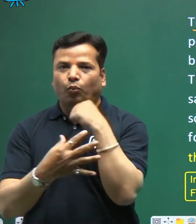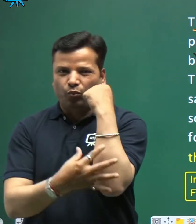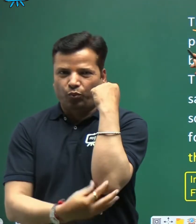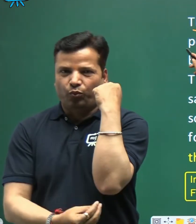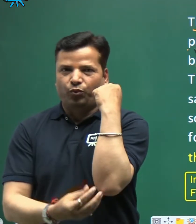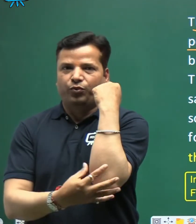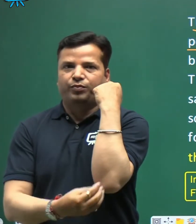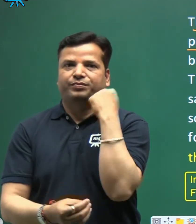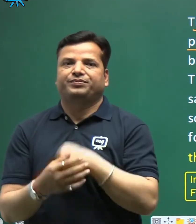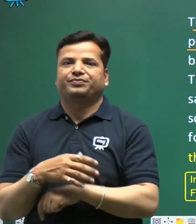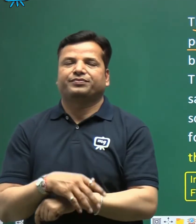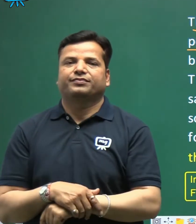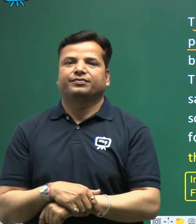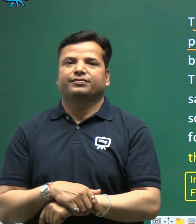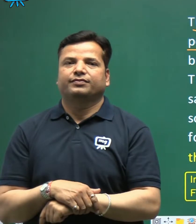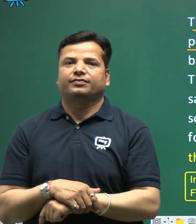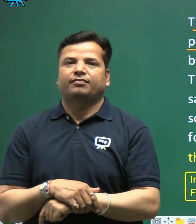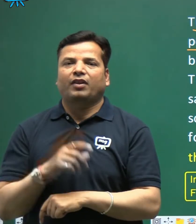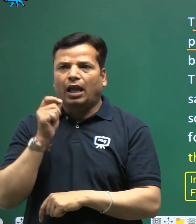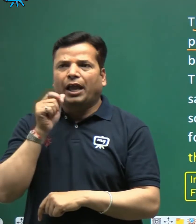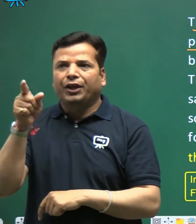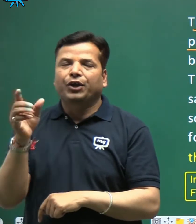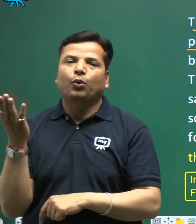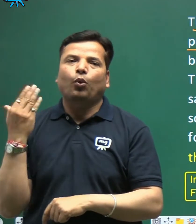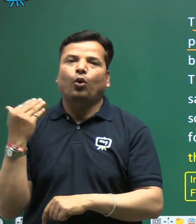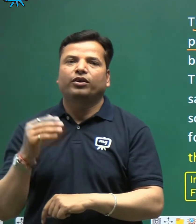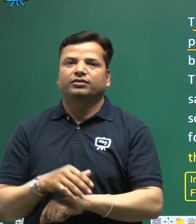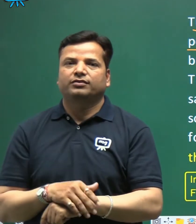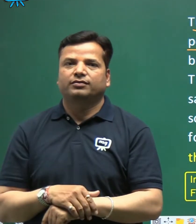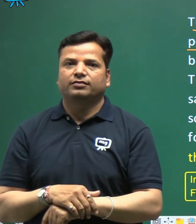poor. He was